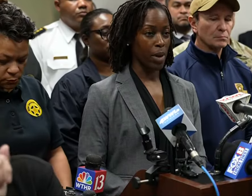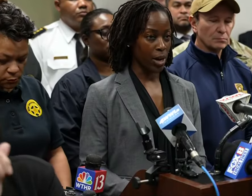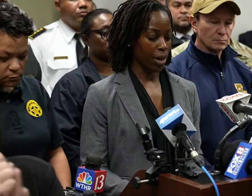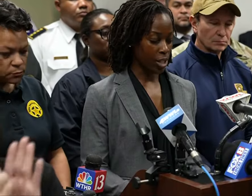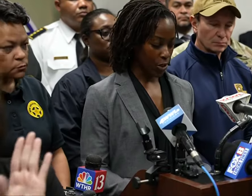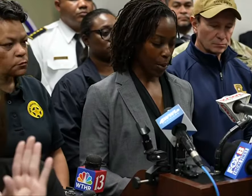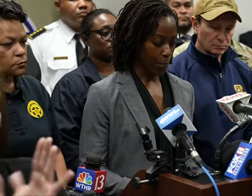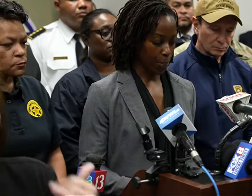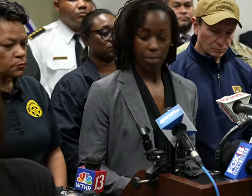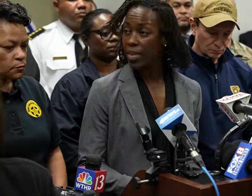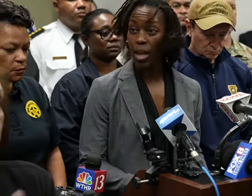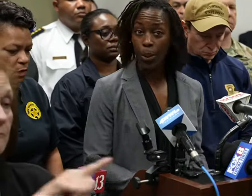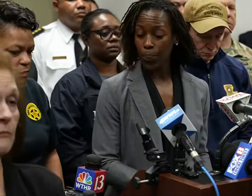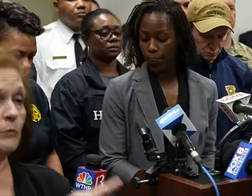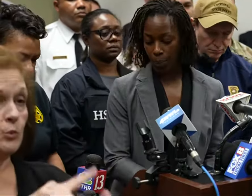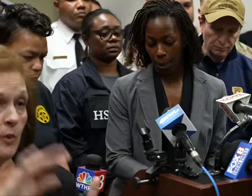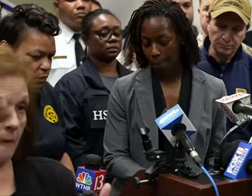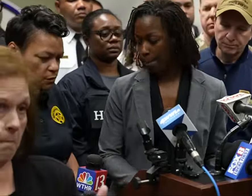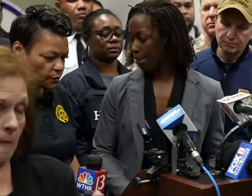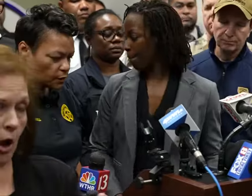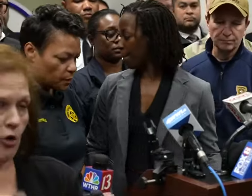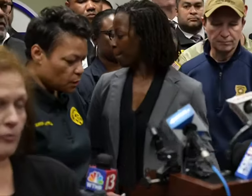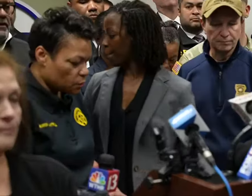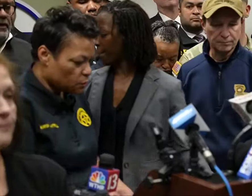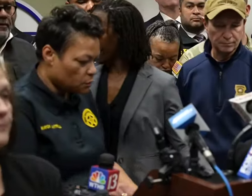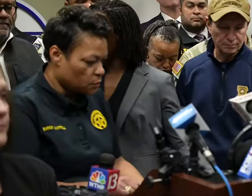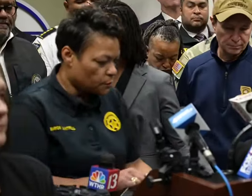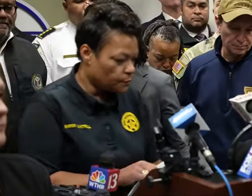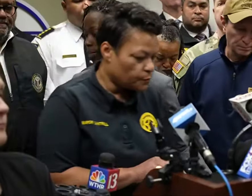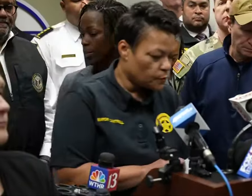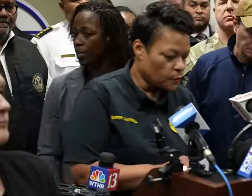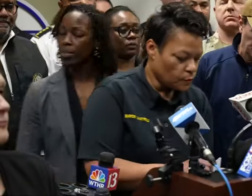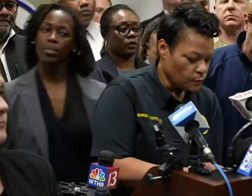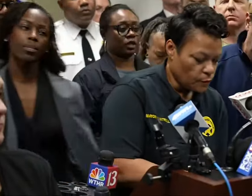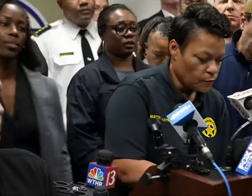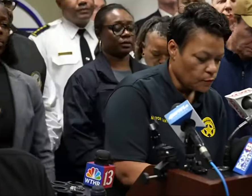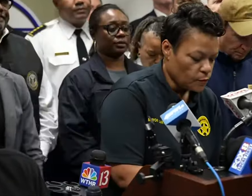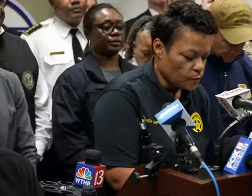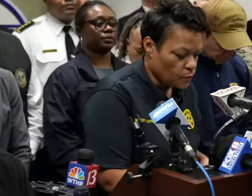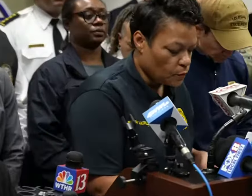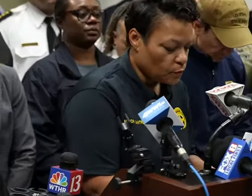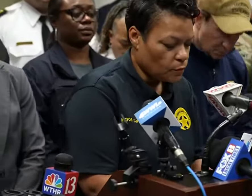over to Mayor Cantrell. Thank you. Thank you very much.